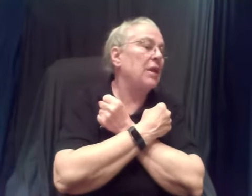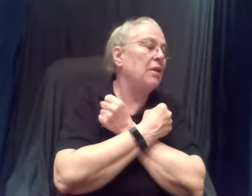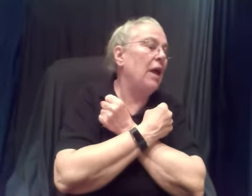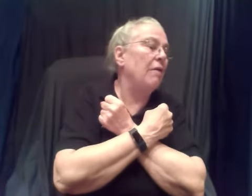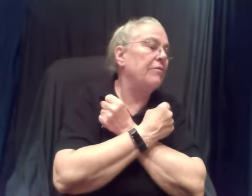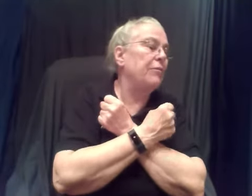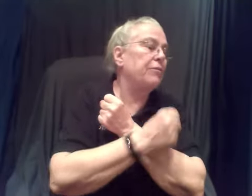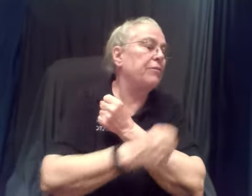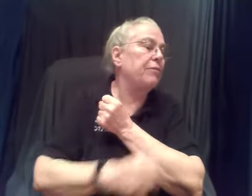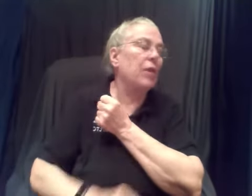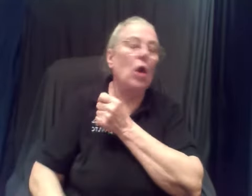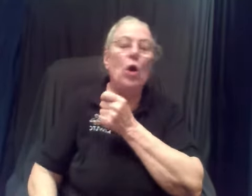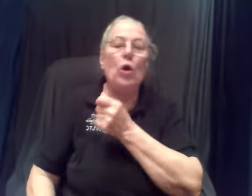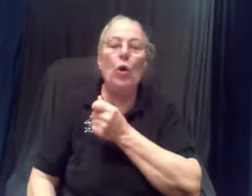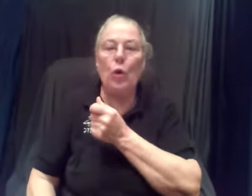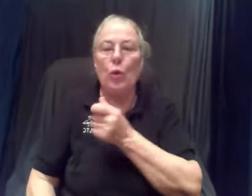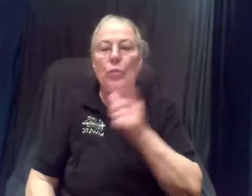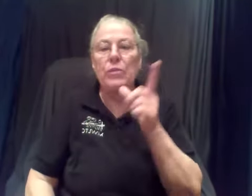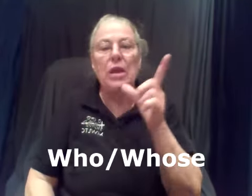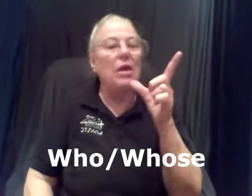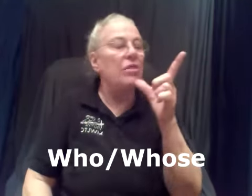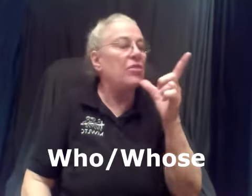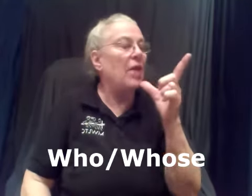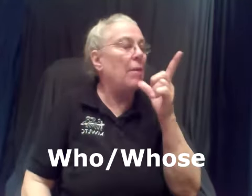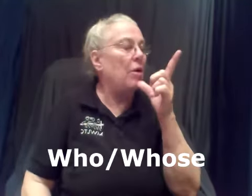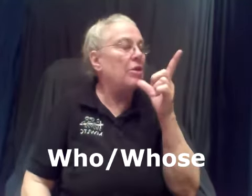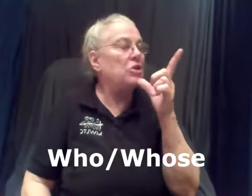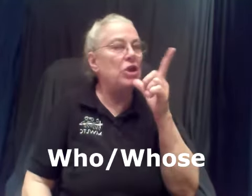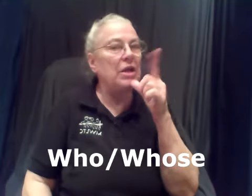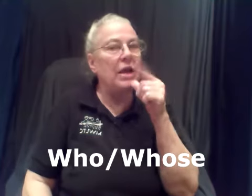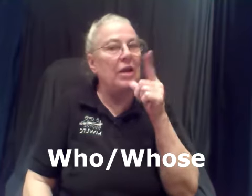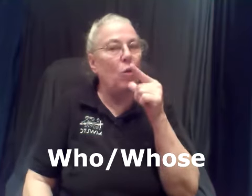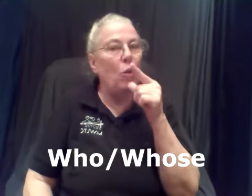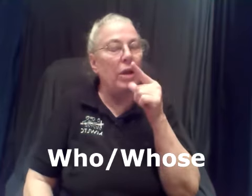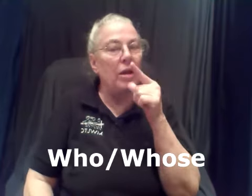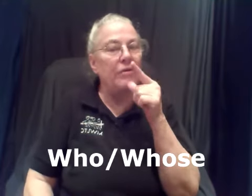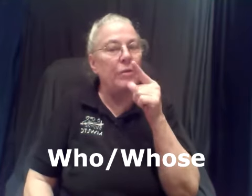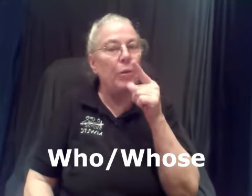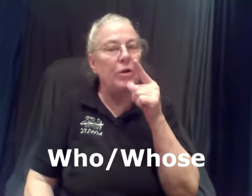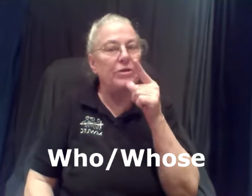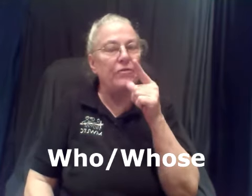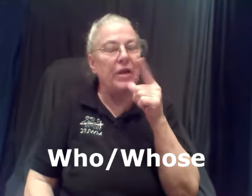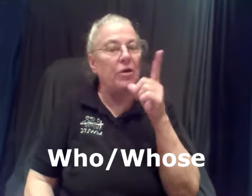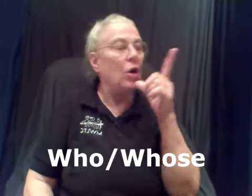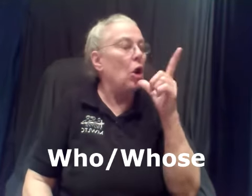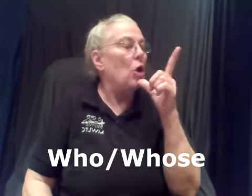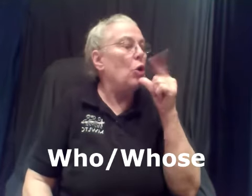Love. Who? Thumb on the chin and a wiggle of the pointer finger.